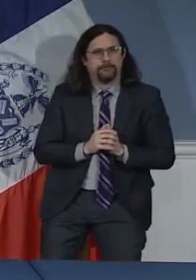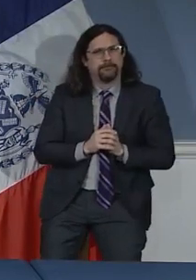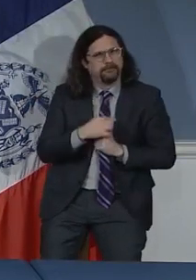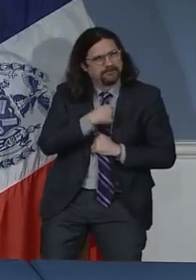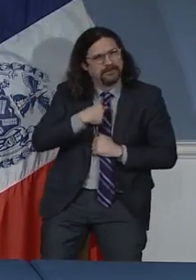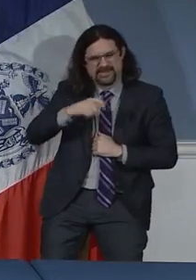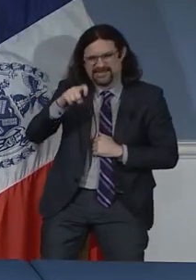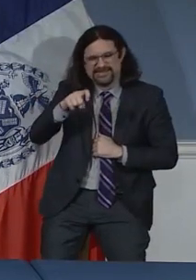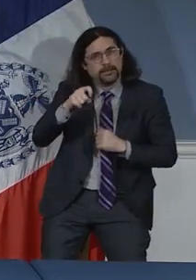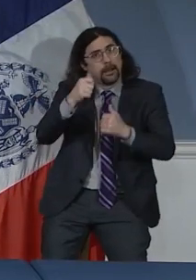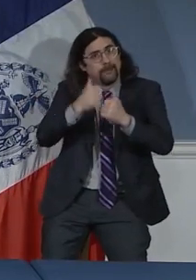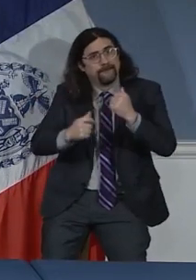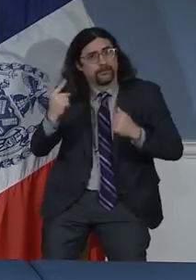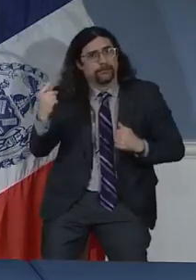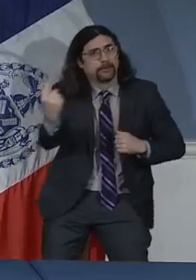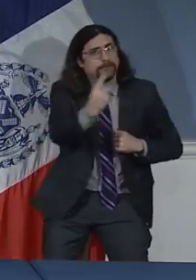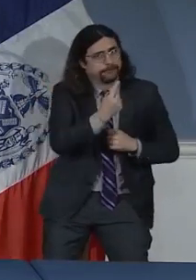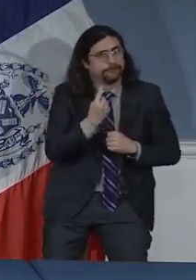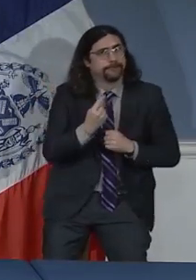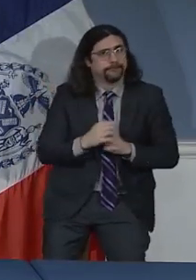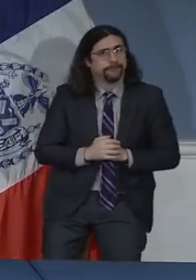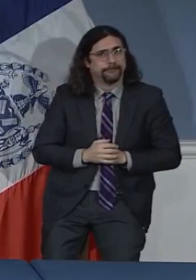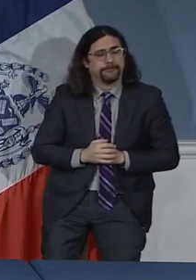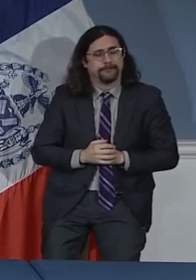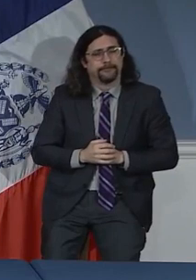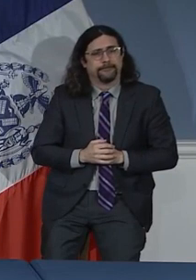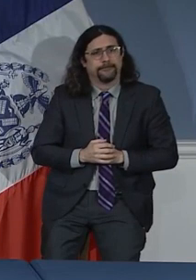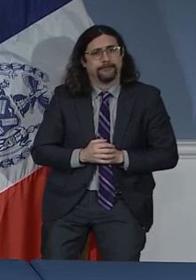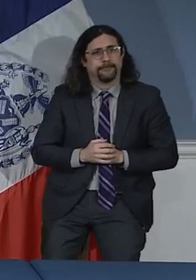step up for the good of everyone else.